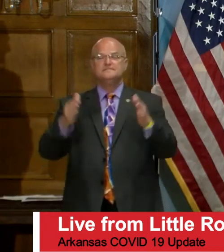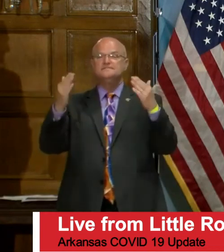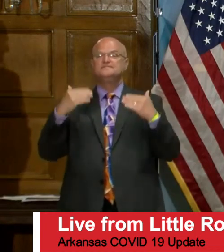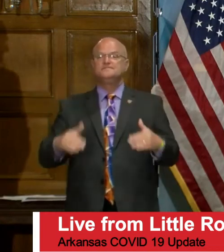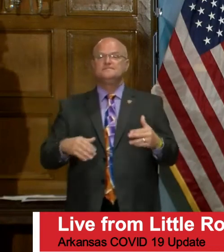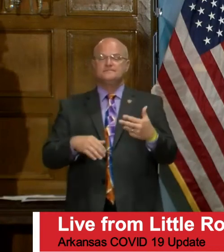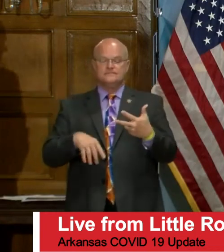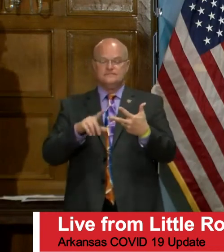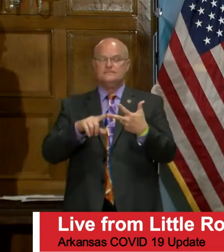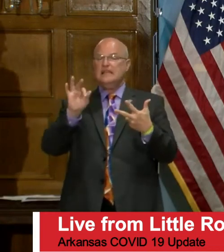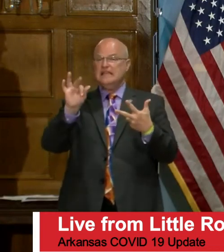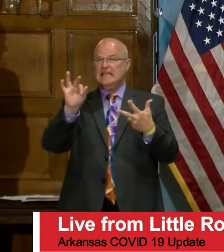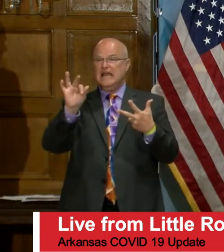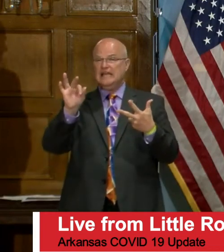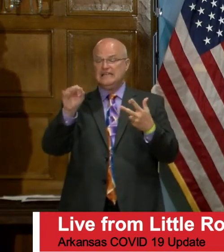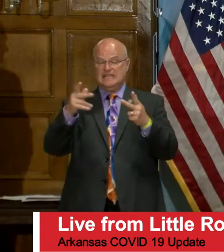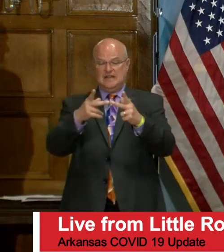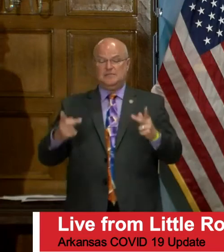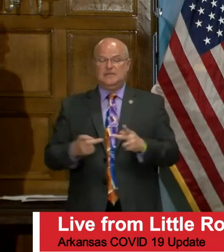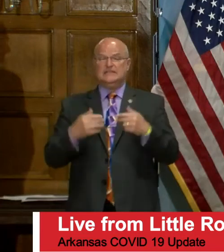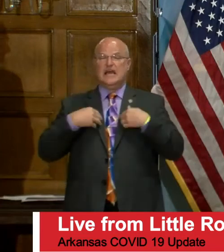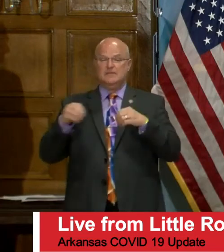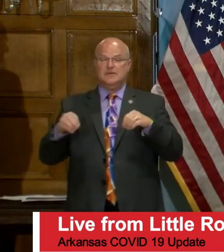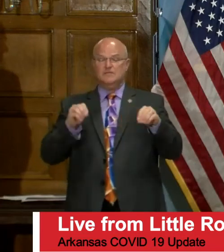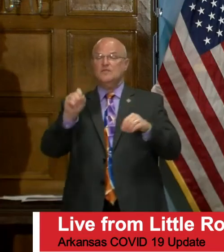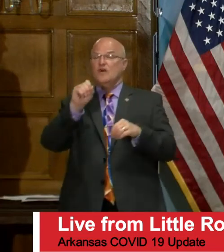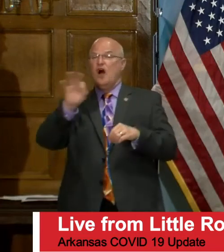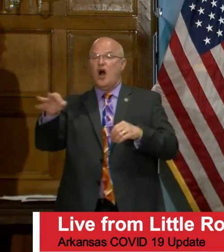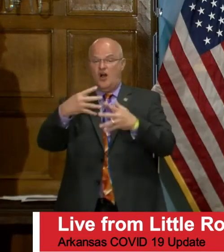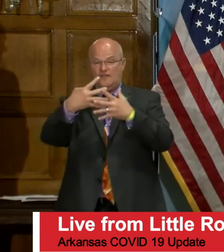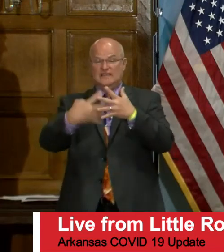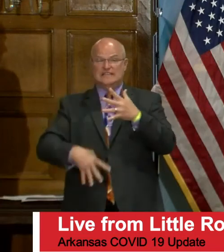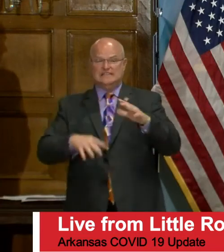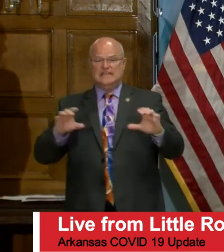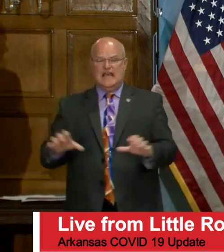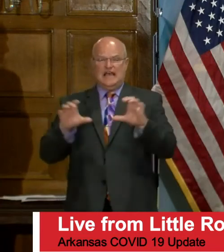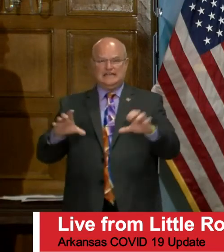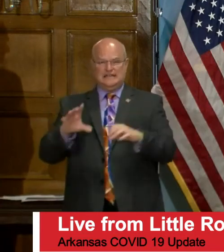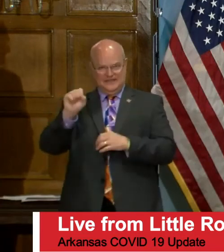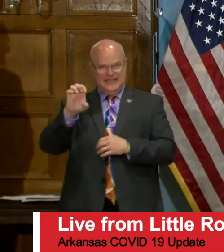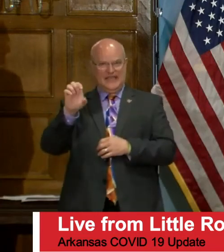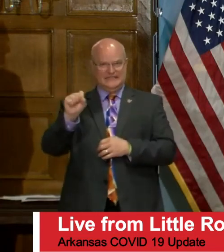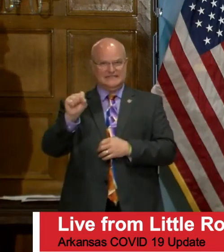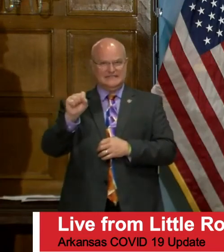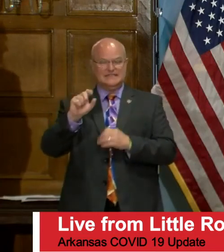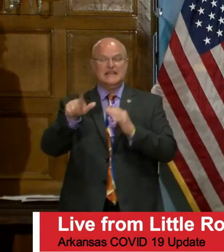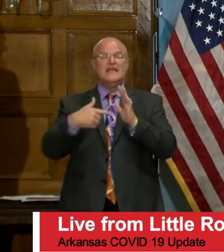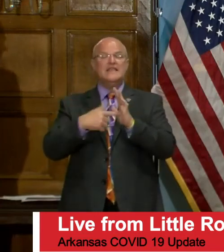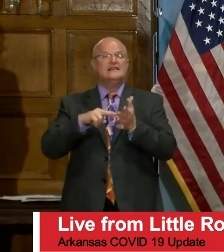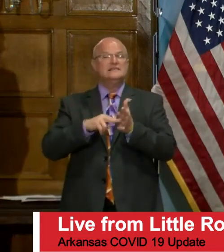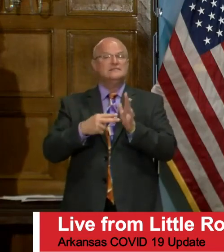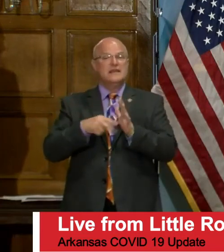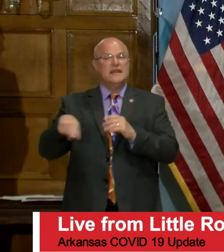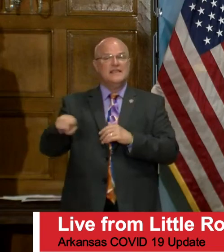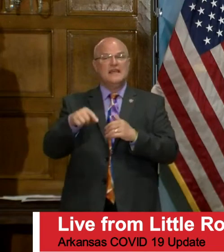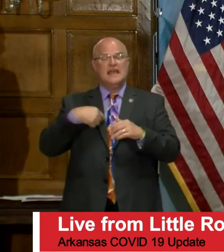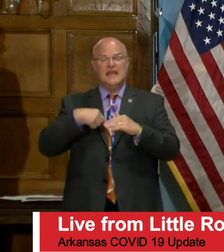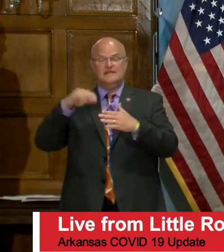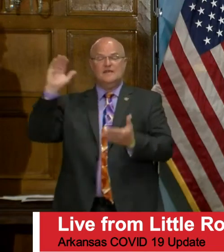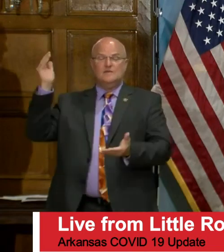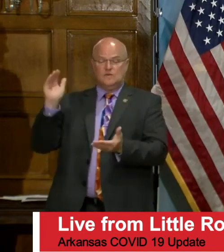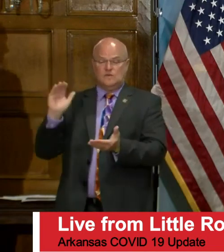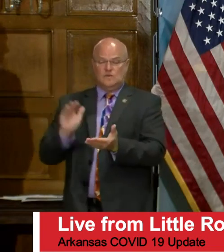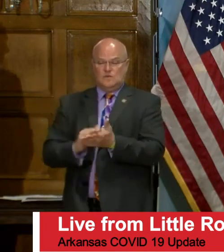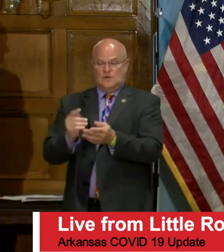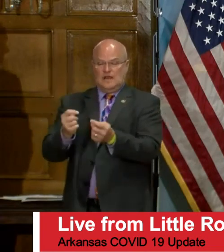Next, 19 of our facilities have been moved off of the list of active cases. This means that they have